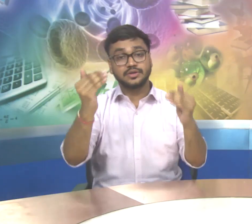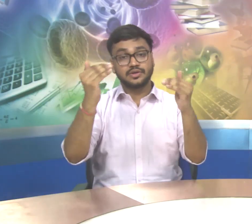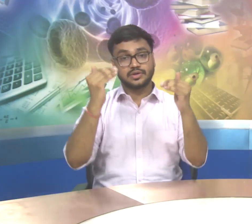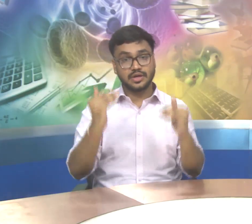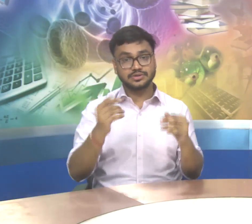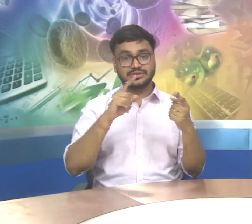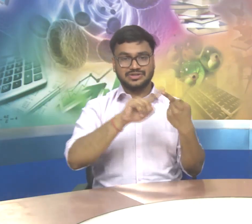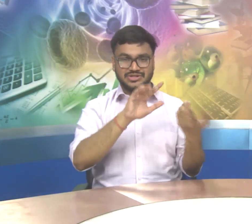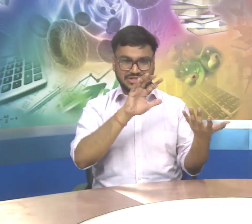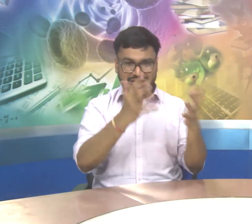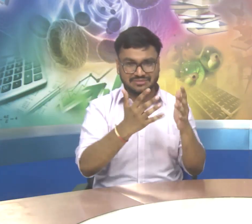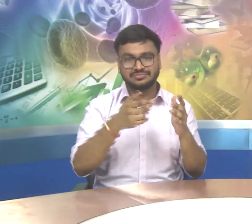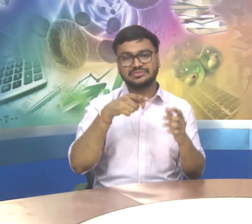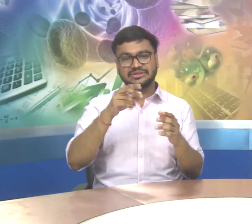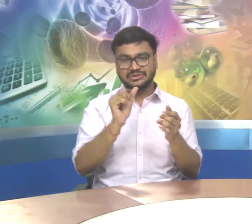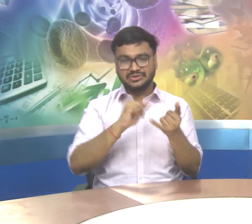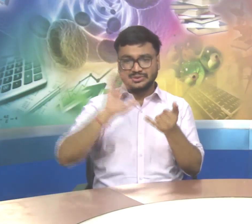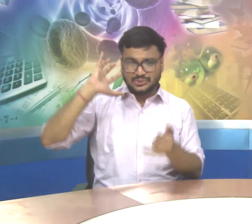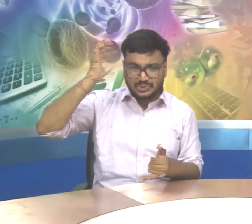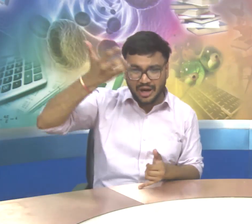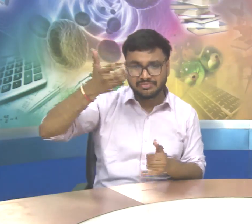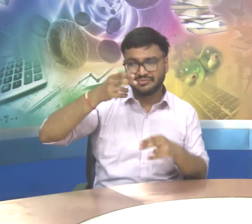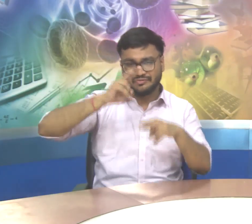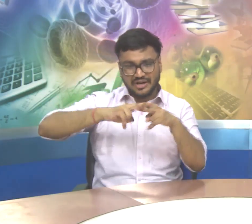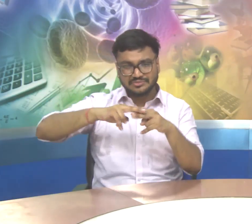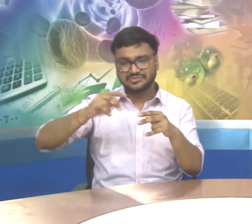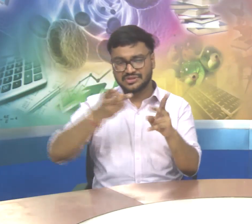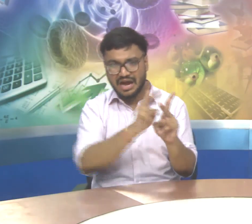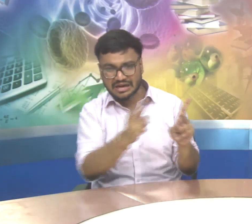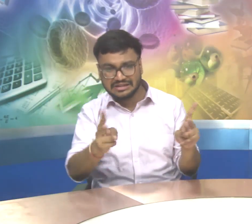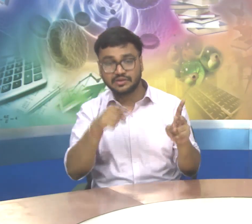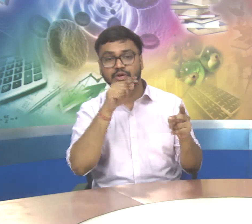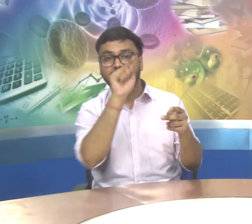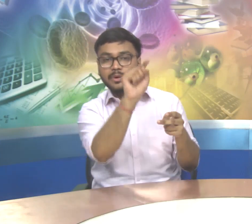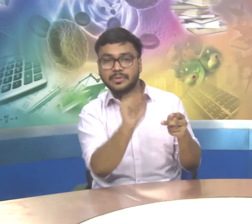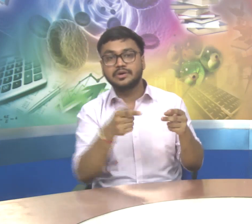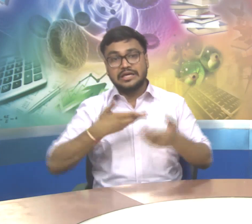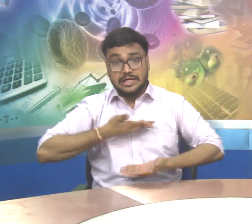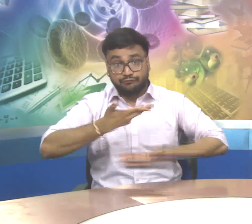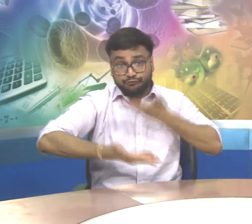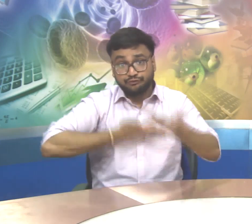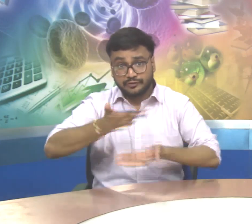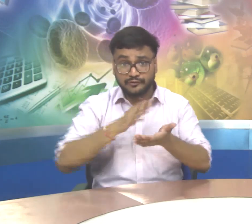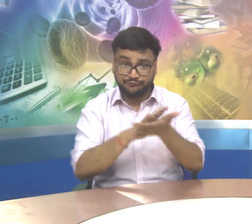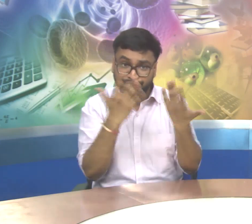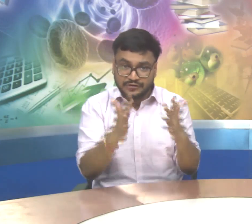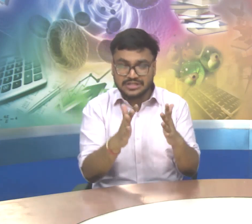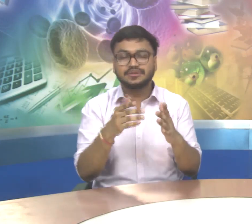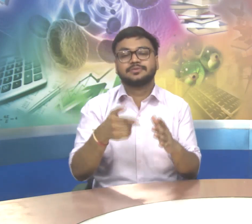Land, they are used for farming, buildings. Water is needed for drinking and irrigation, and energy, which